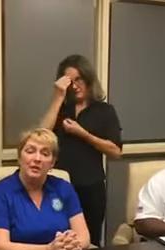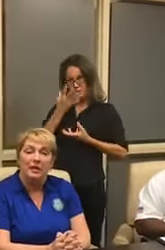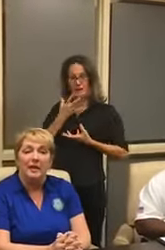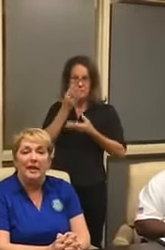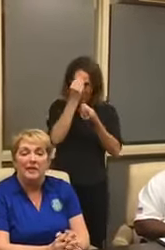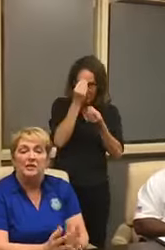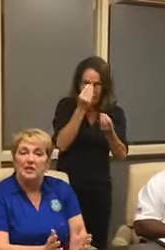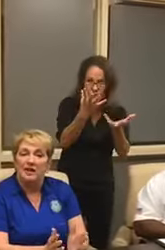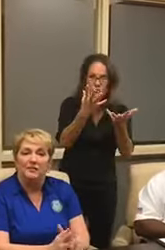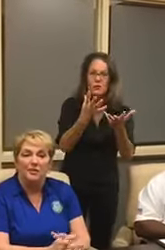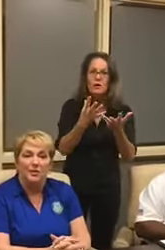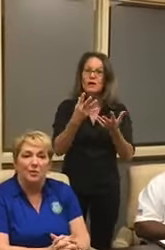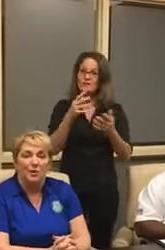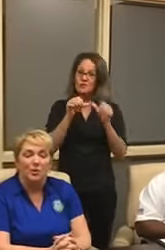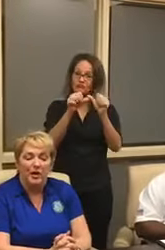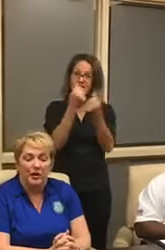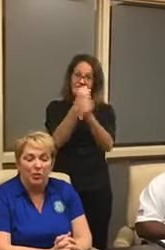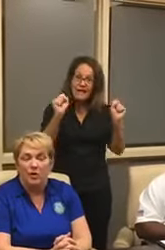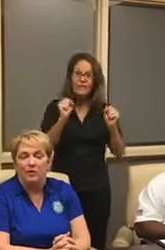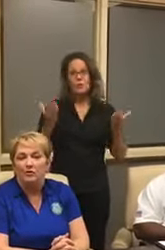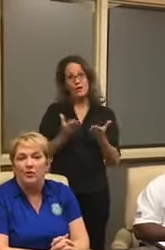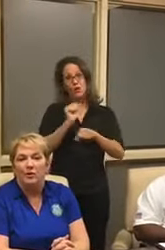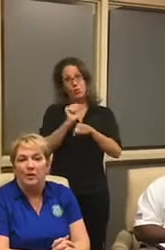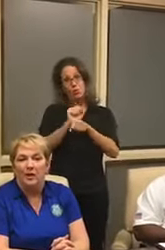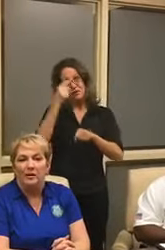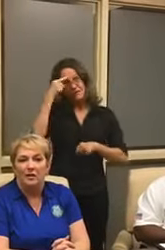informed and stay safe. So we're here, we're